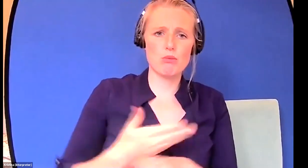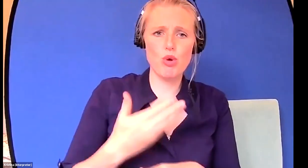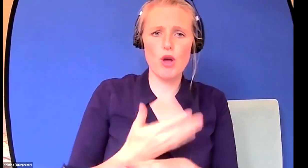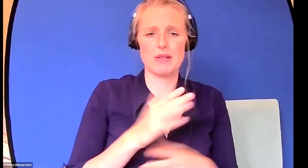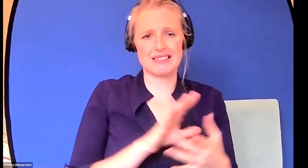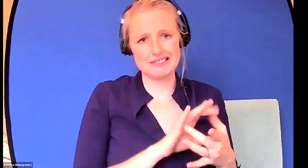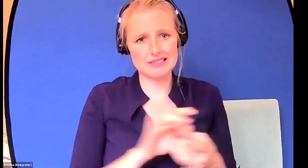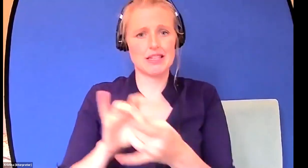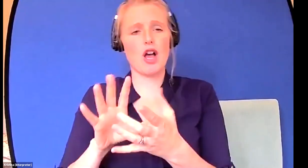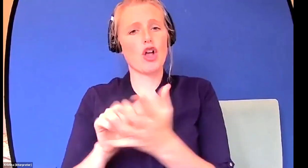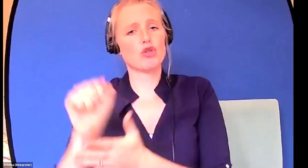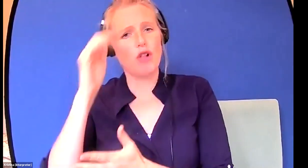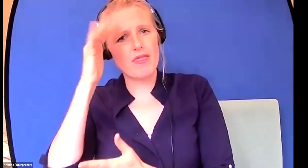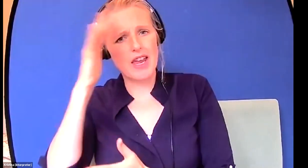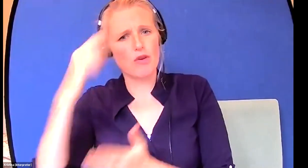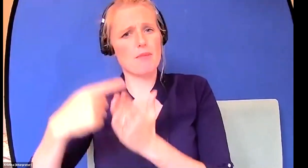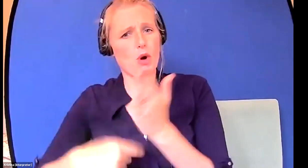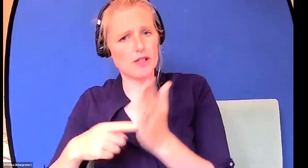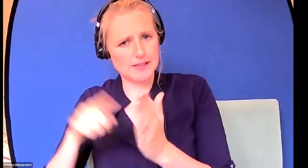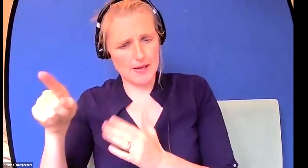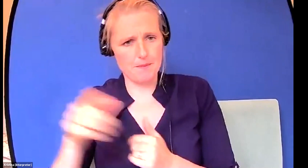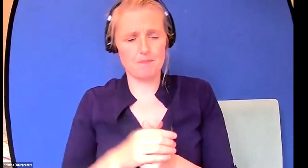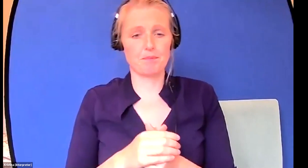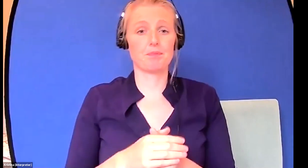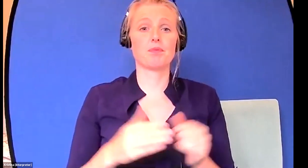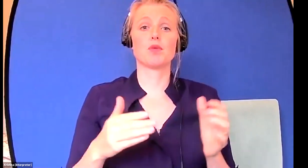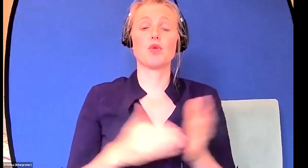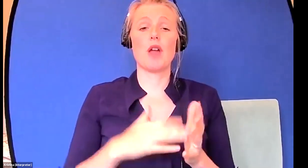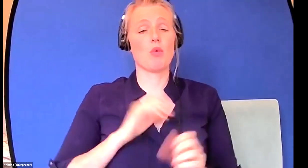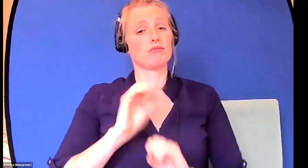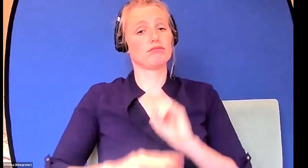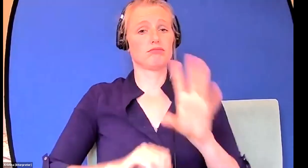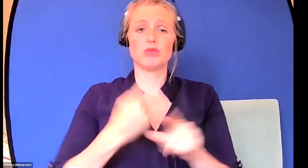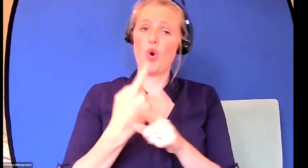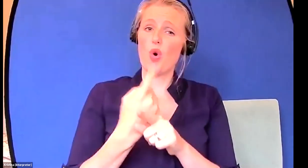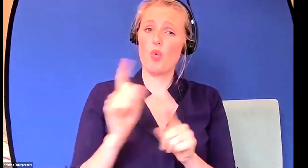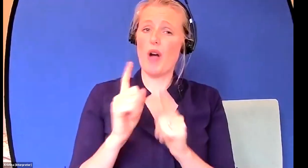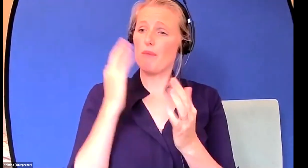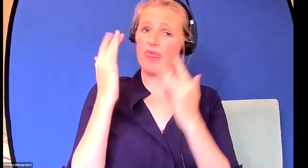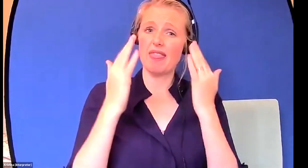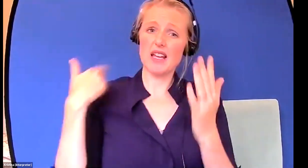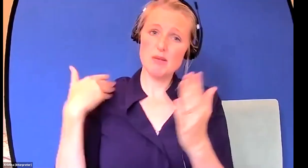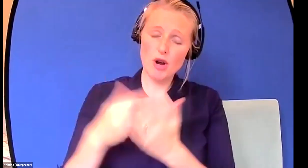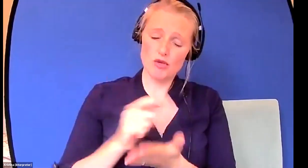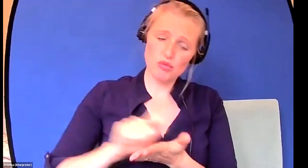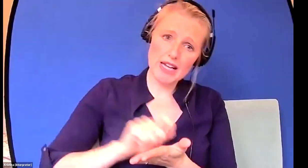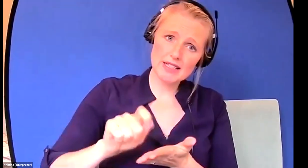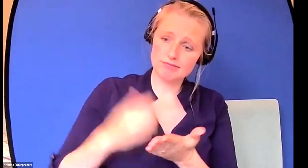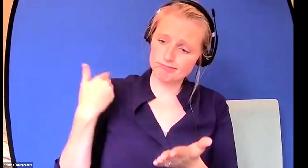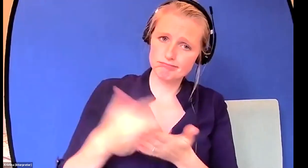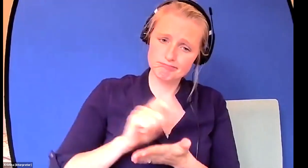policy. And what I wanted to talk about today, to share today, was some of the things I've been thinking about and writing about